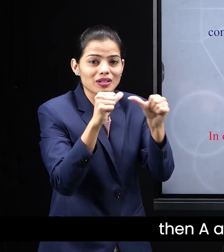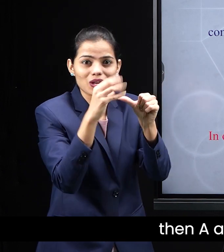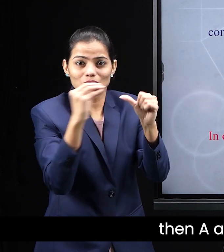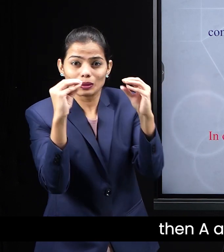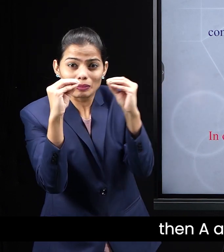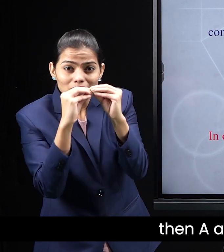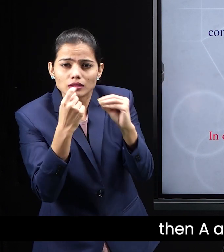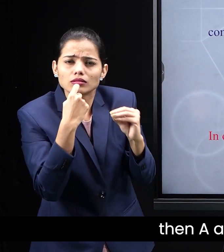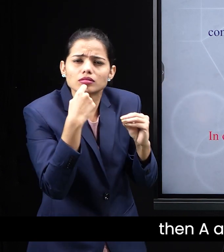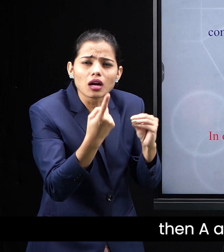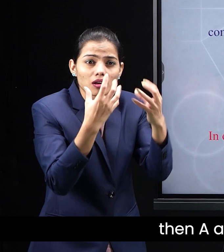be disjoint sets.